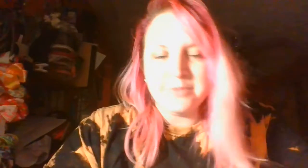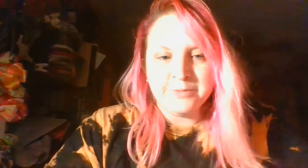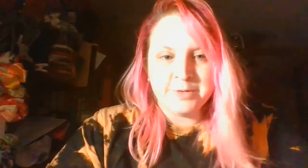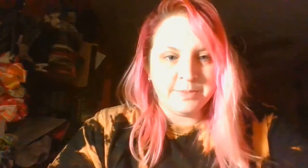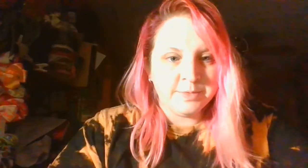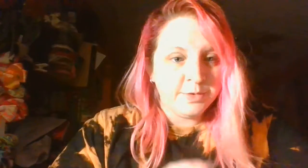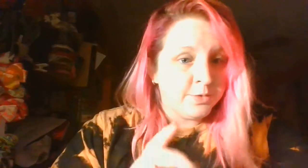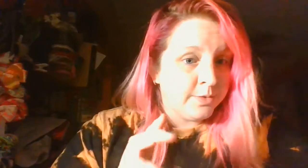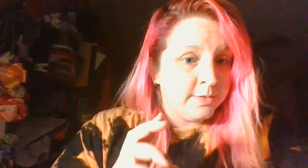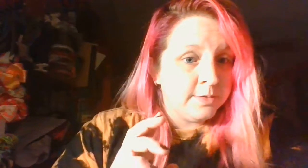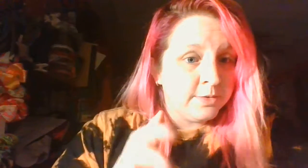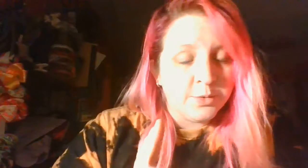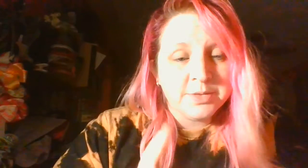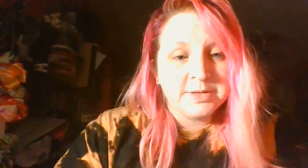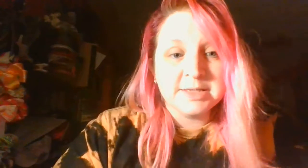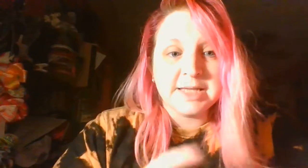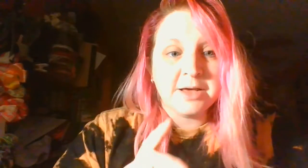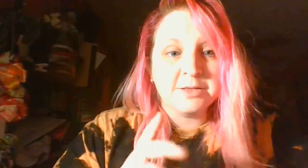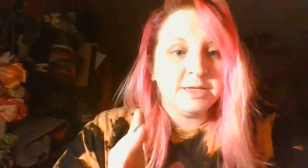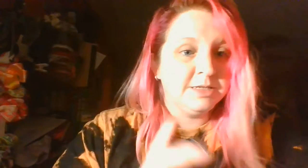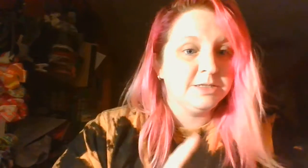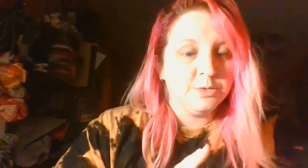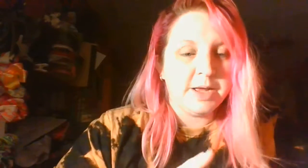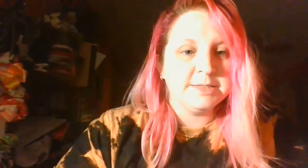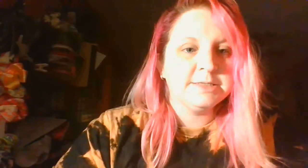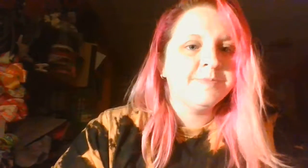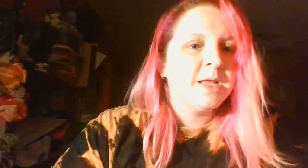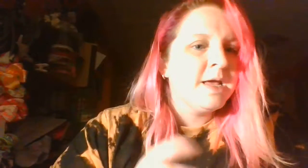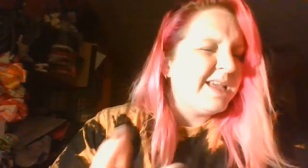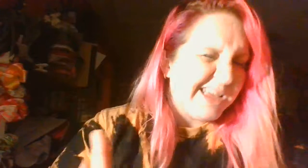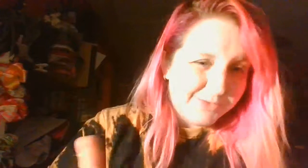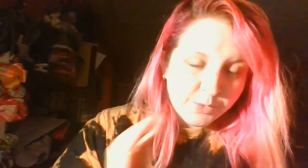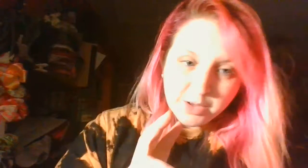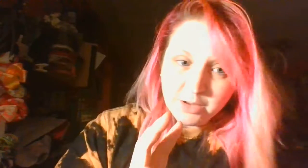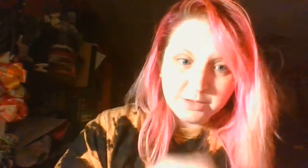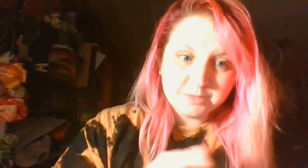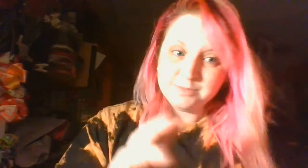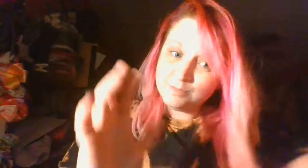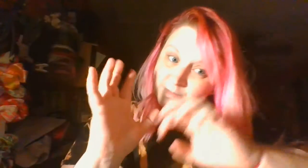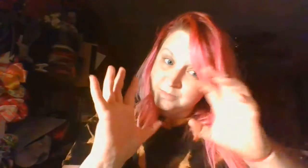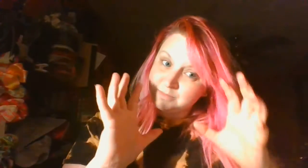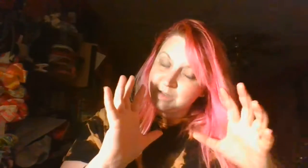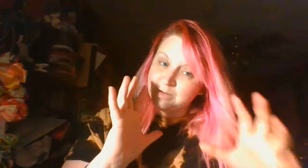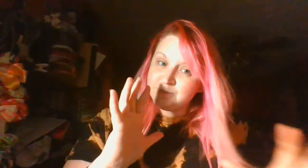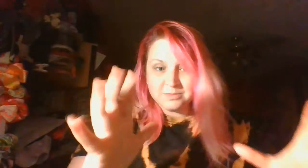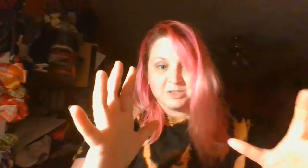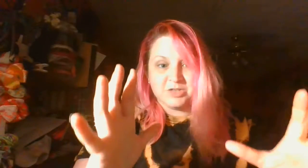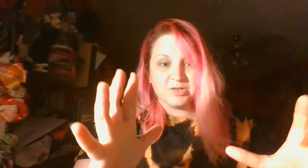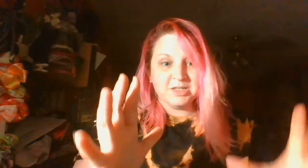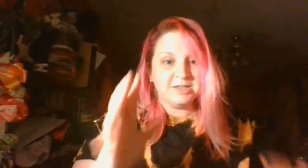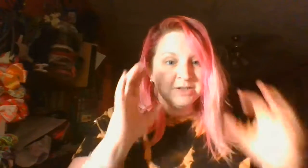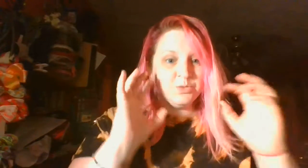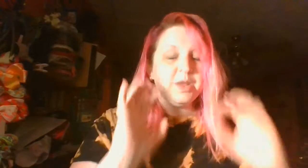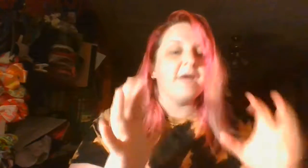different from the north to the south, east to the west. Even though we all, generally we have our